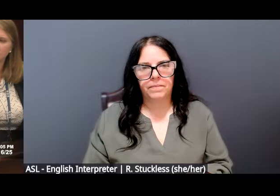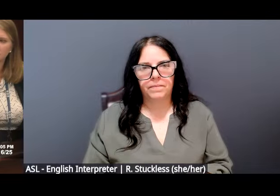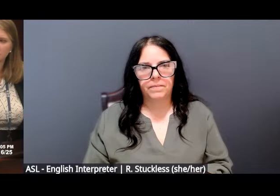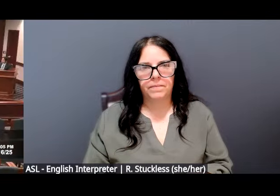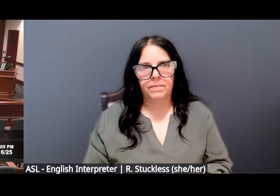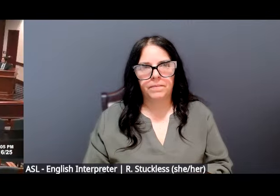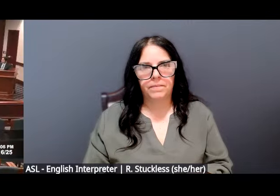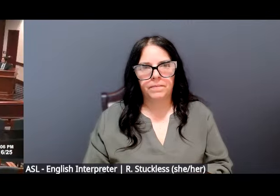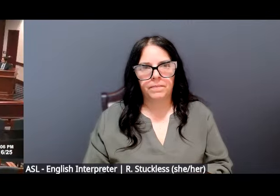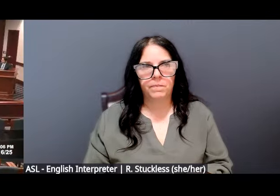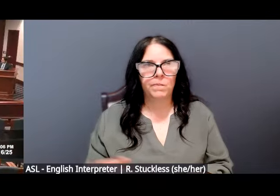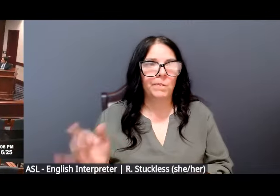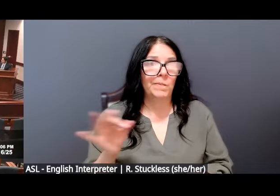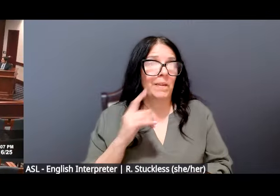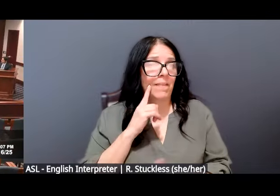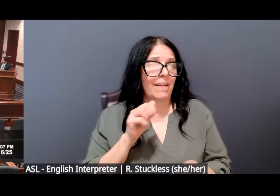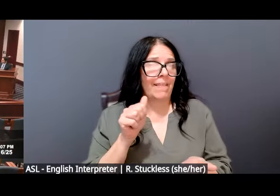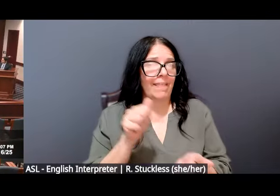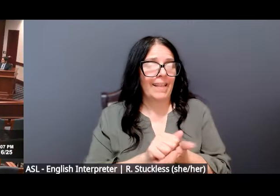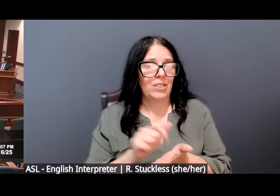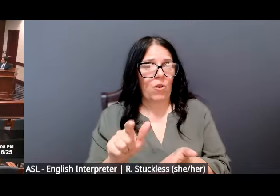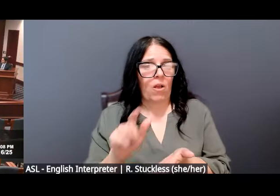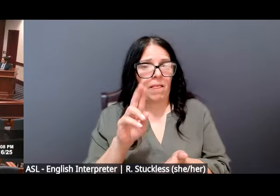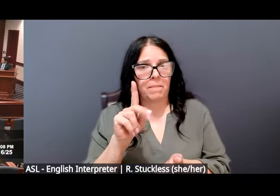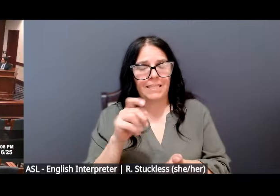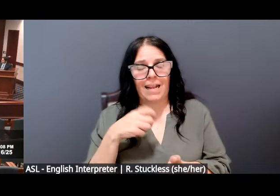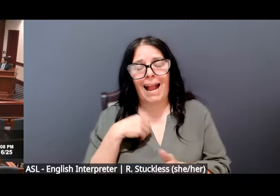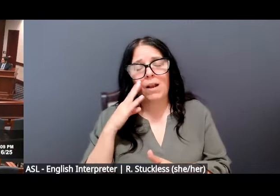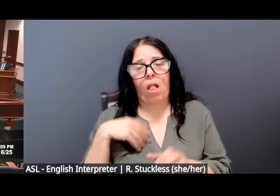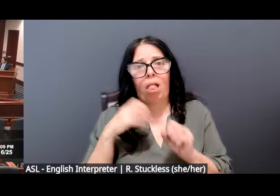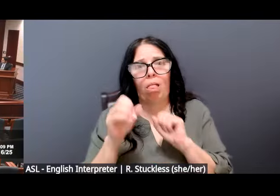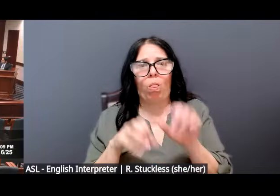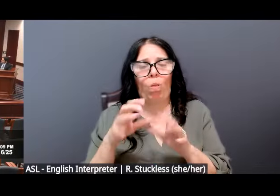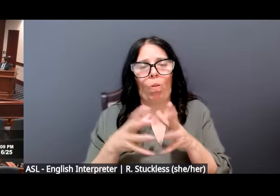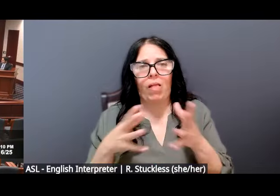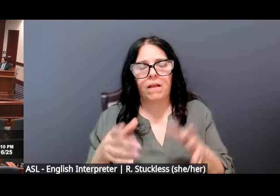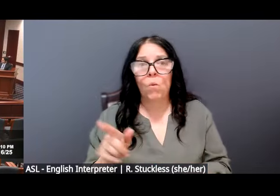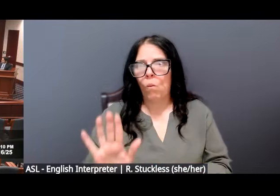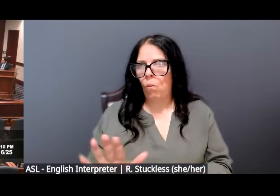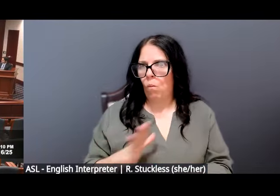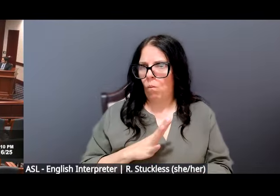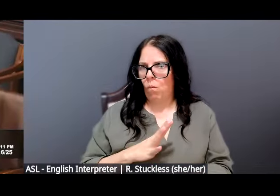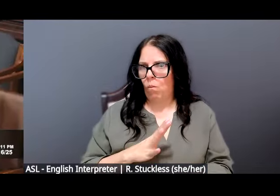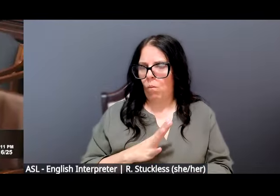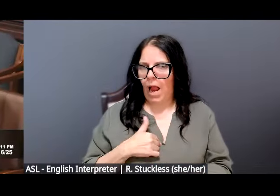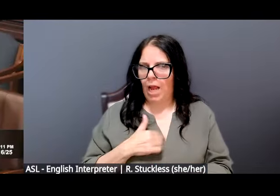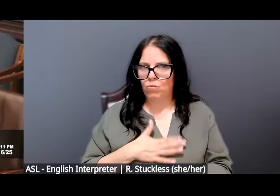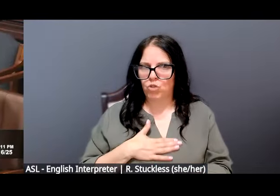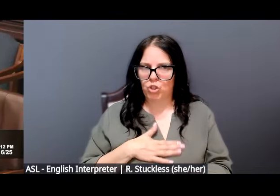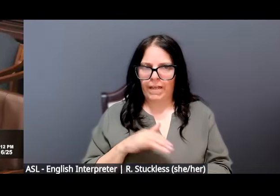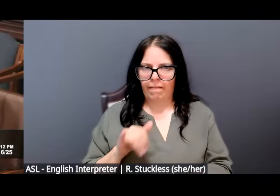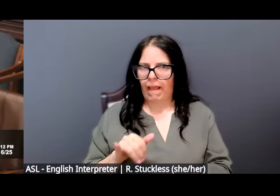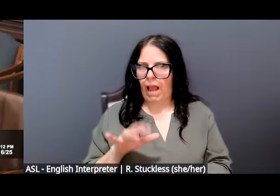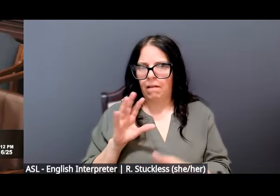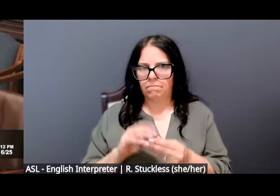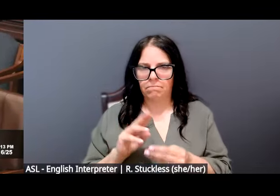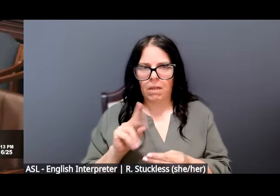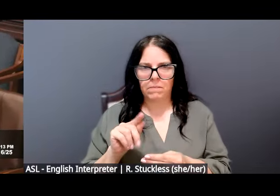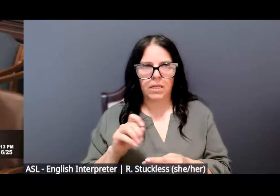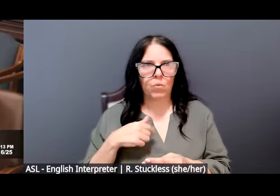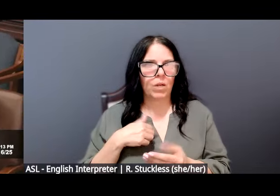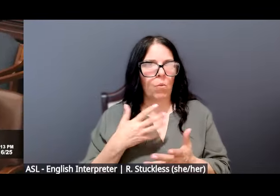Right. I think that's all of the updates I have. I know that was a lot, so. Oh, no, I appreciate your updates. Those were all, we wanted to know about every